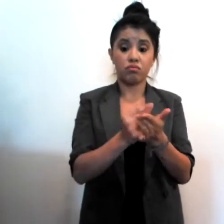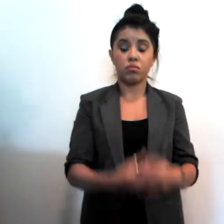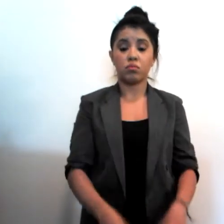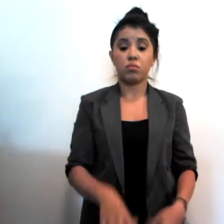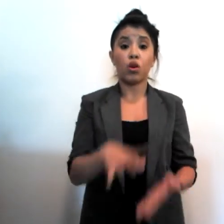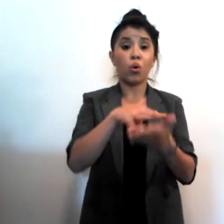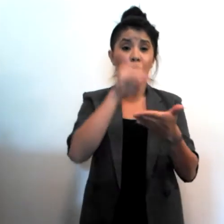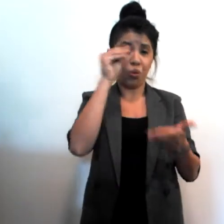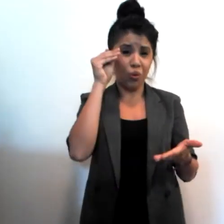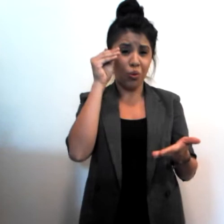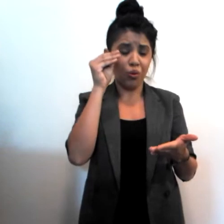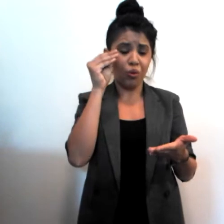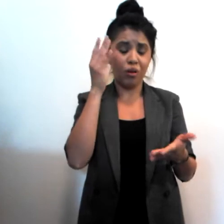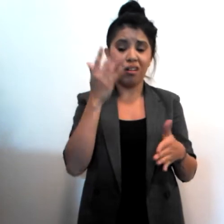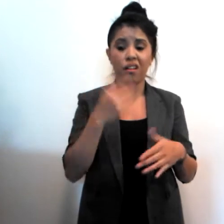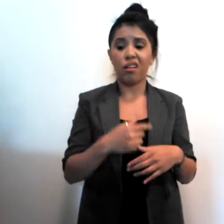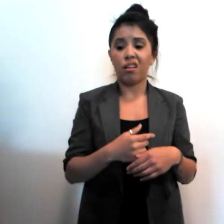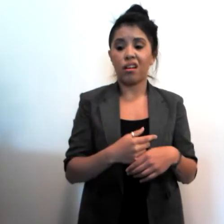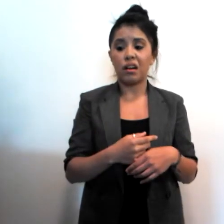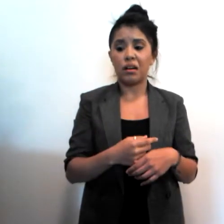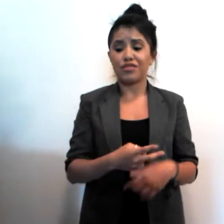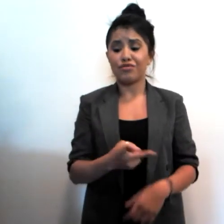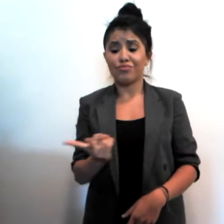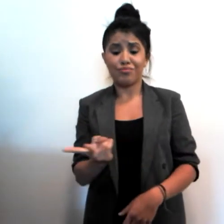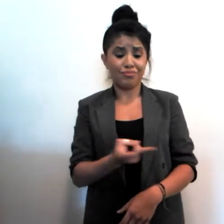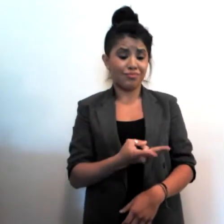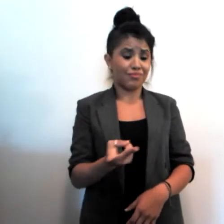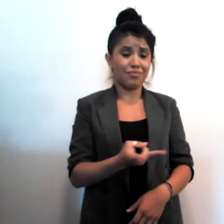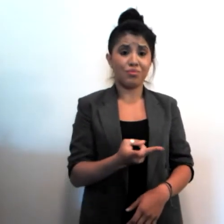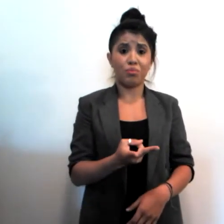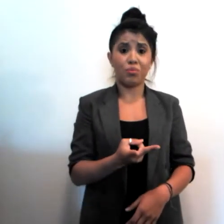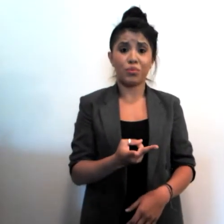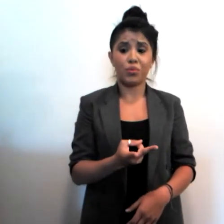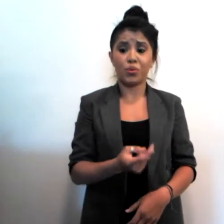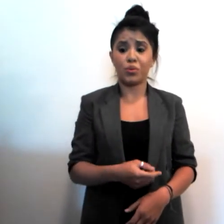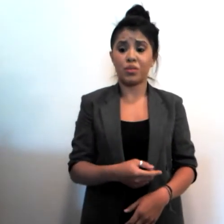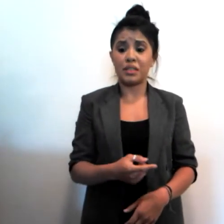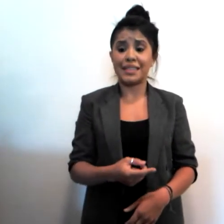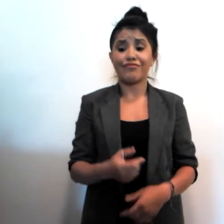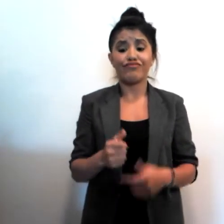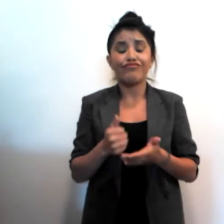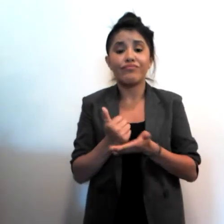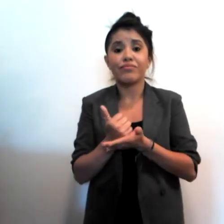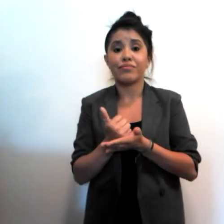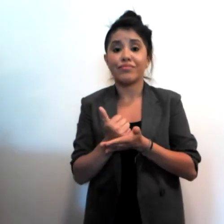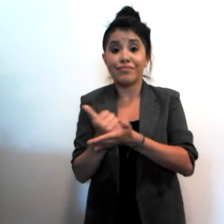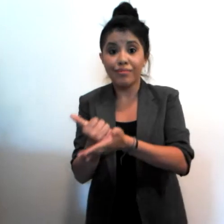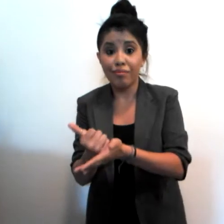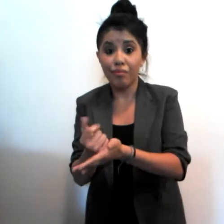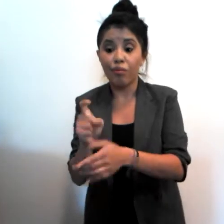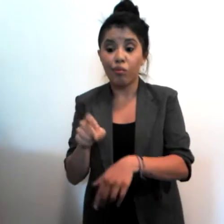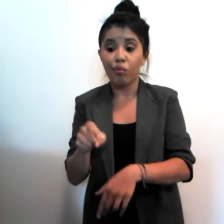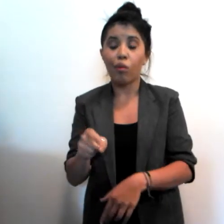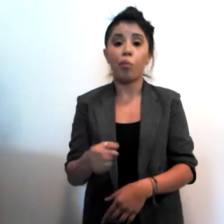that a critical part of the changing profile involves the development of social competence. A growing body